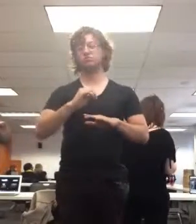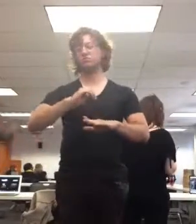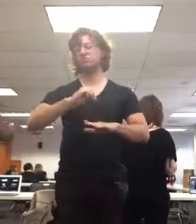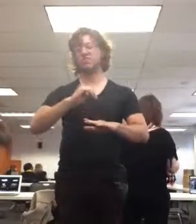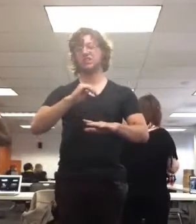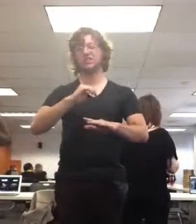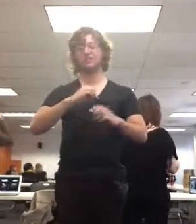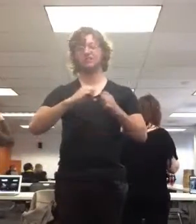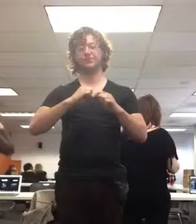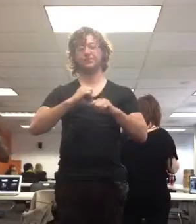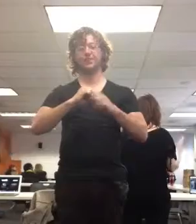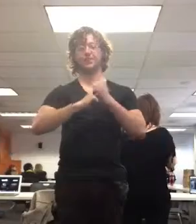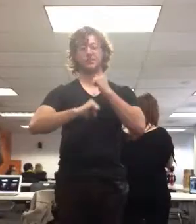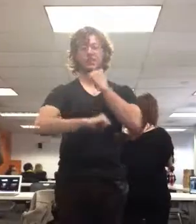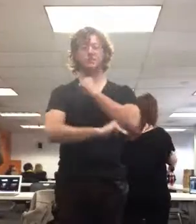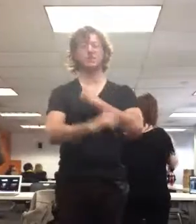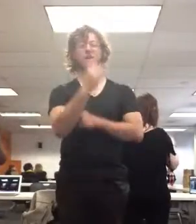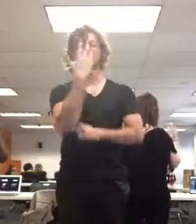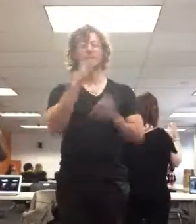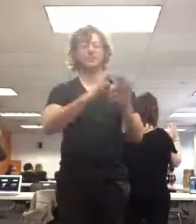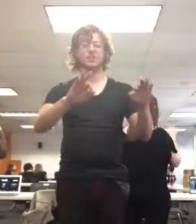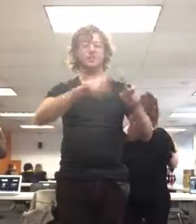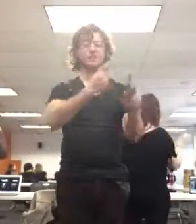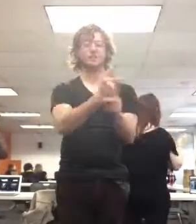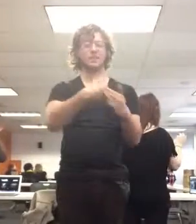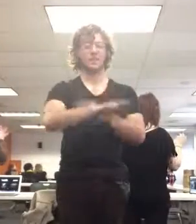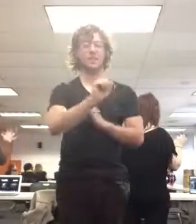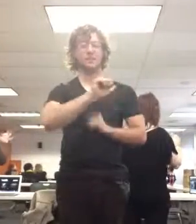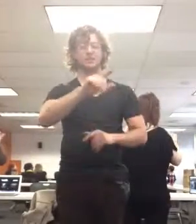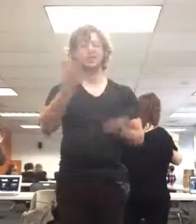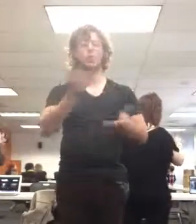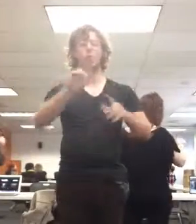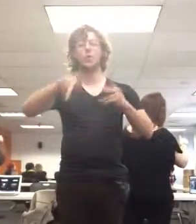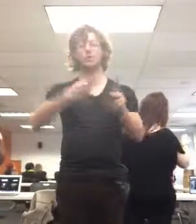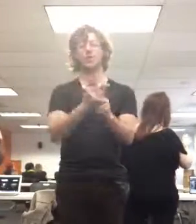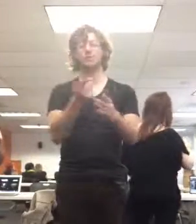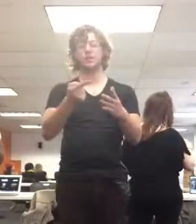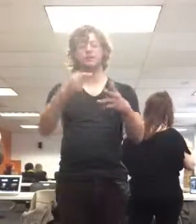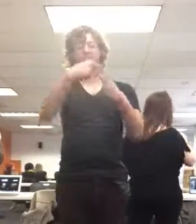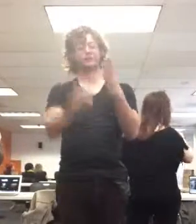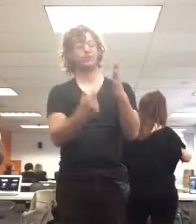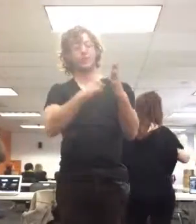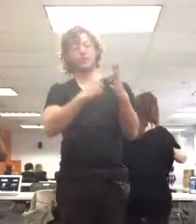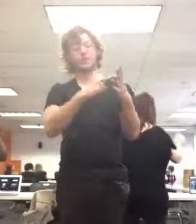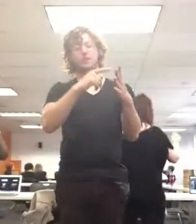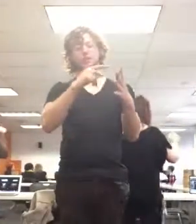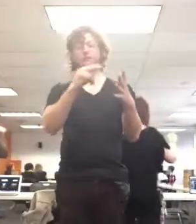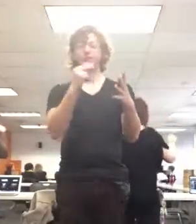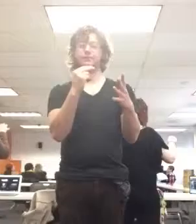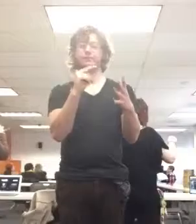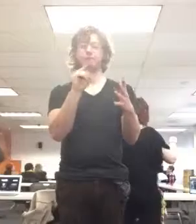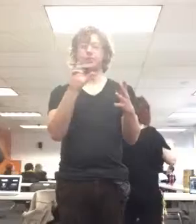types in ASL. What are they? Negation, topic,